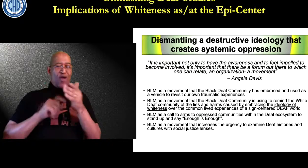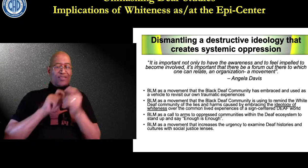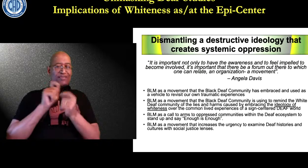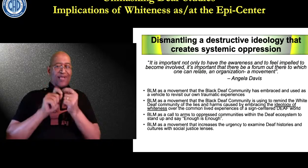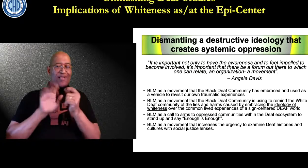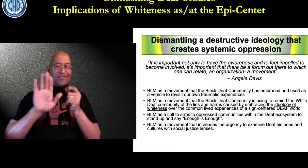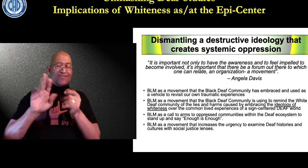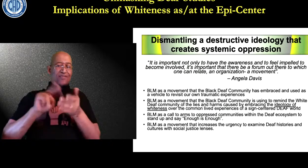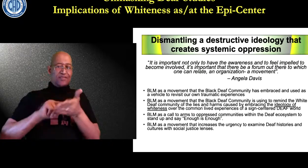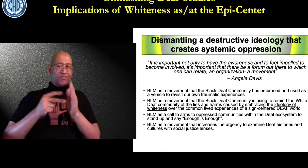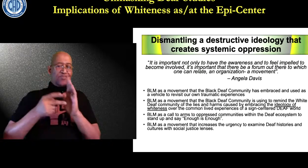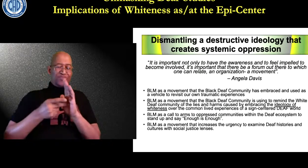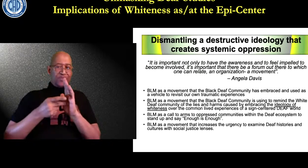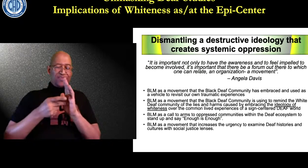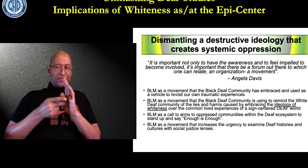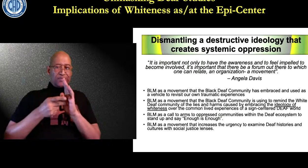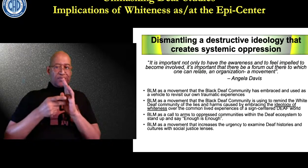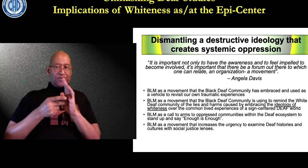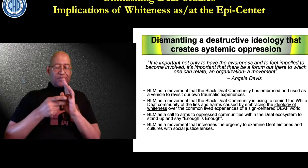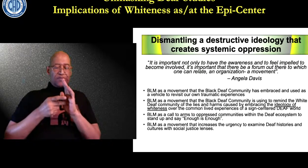I really resisted it.